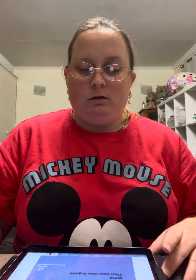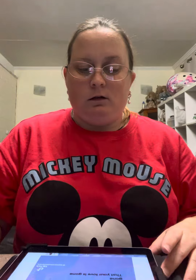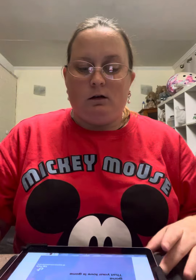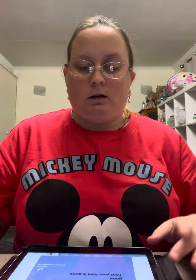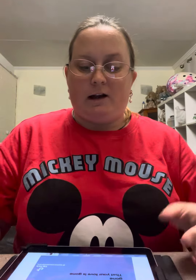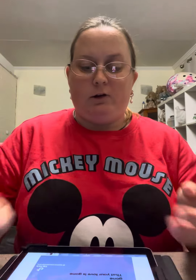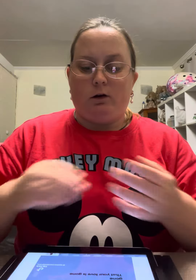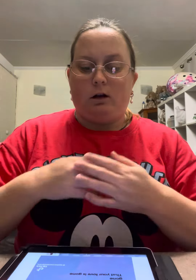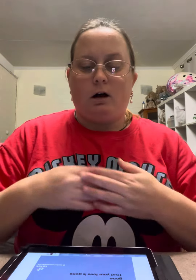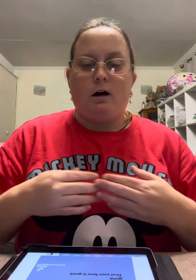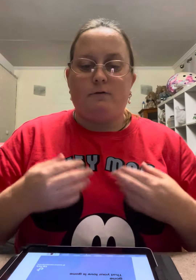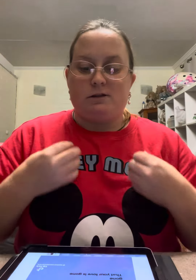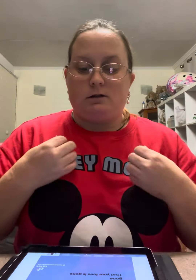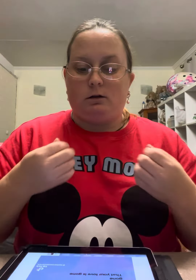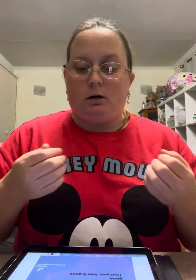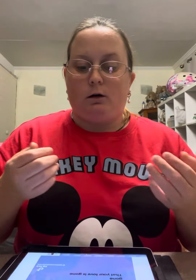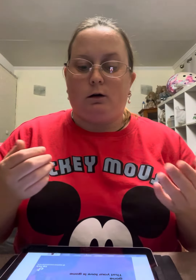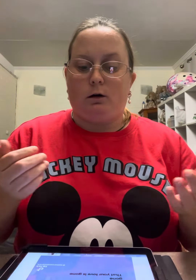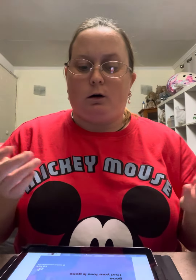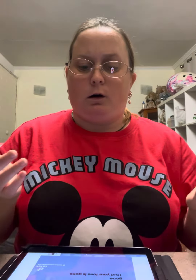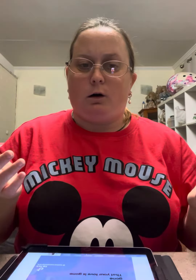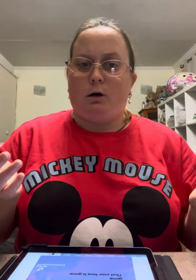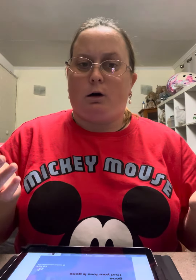gone. That your love is gone.